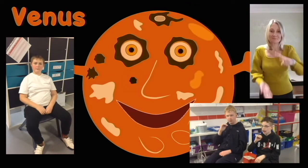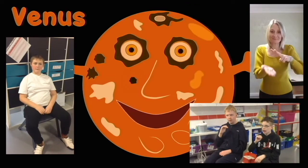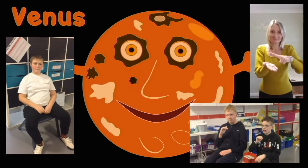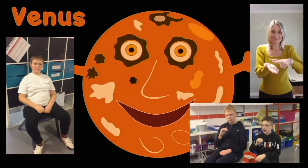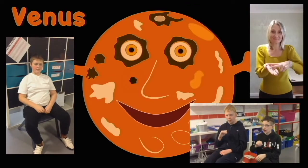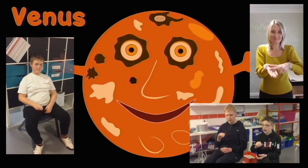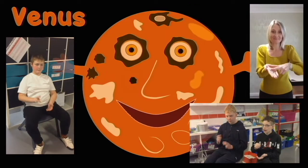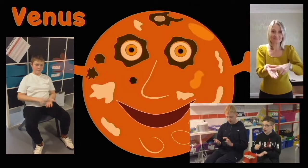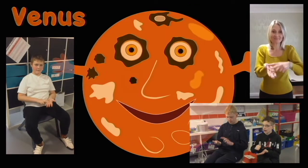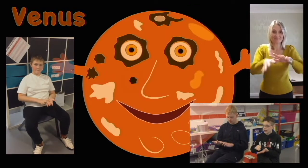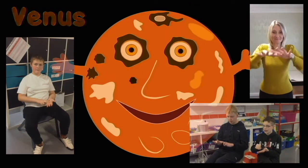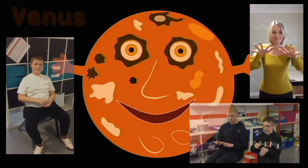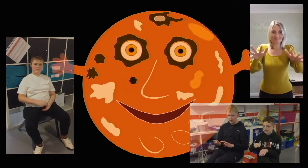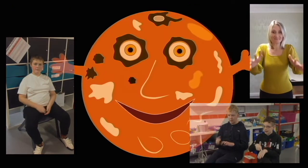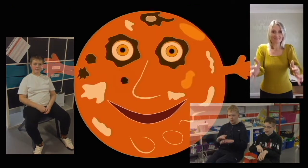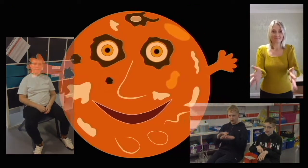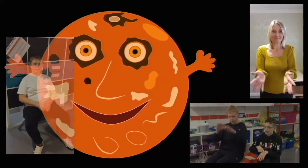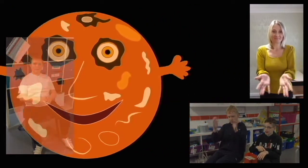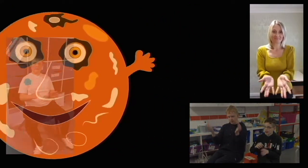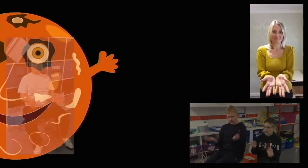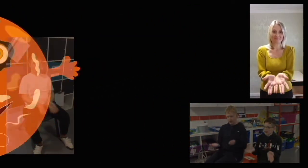I am Venus.